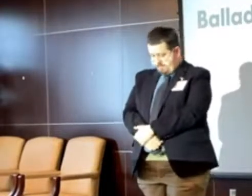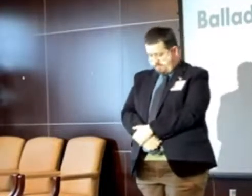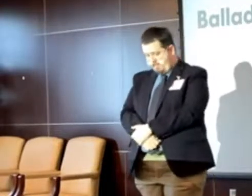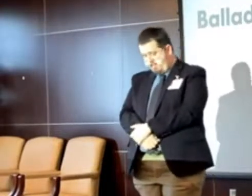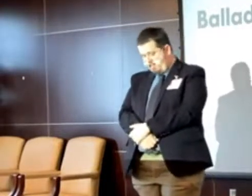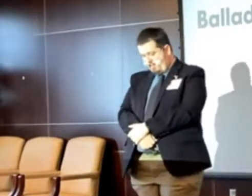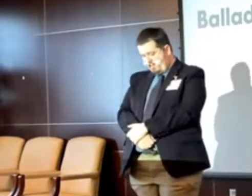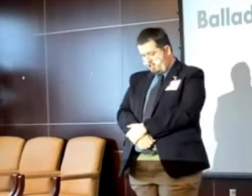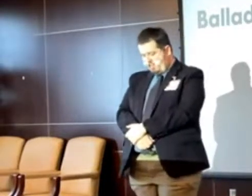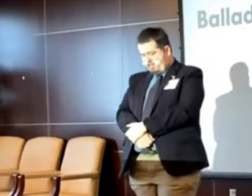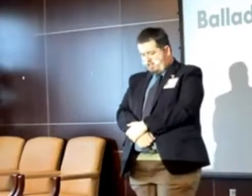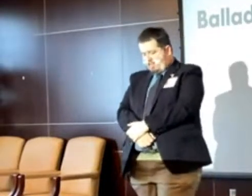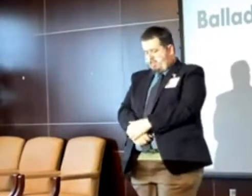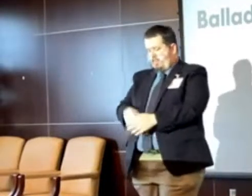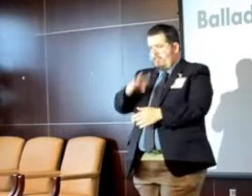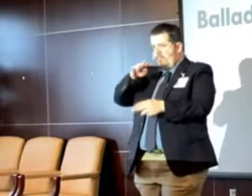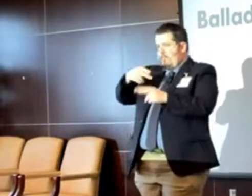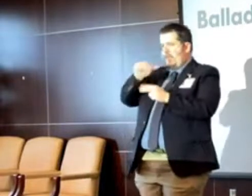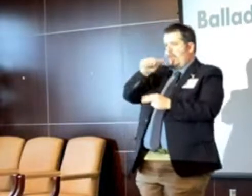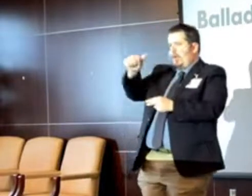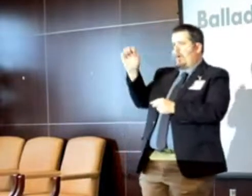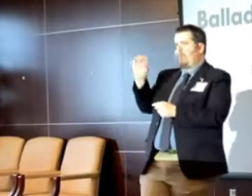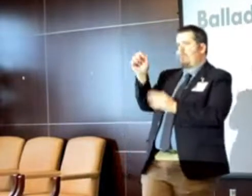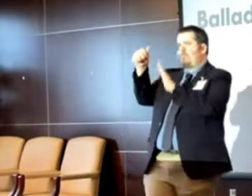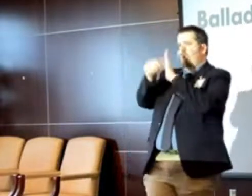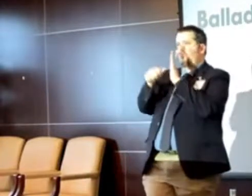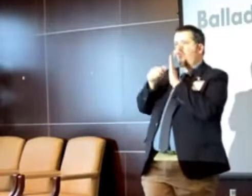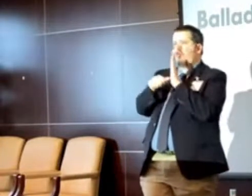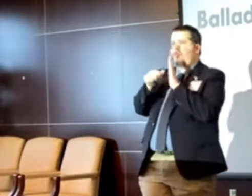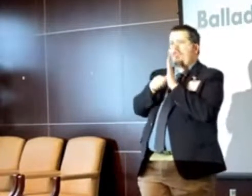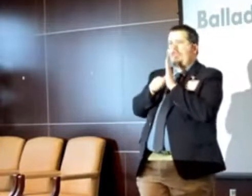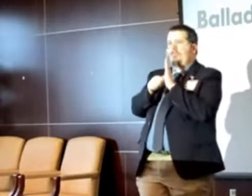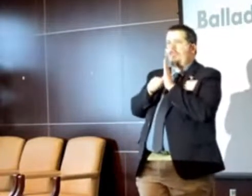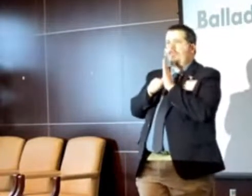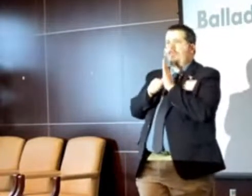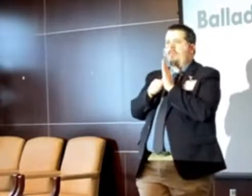I talked about elective surgeries. There is